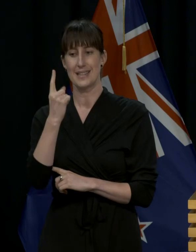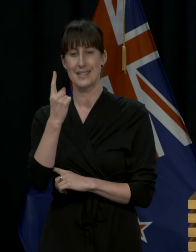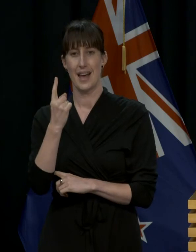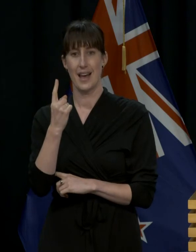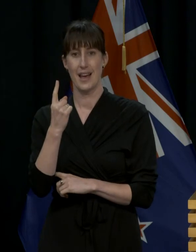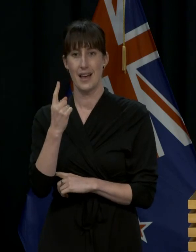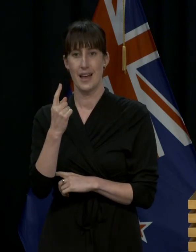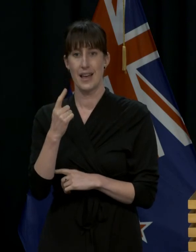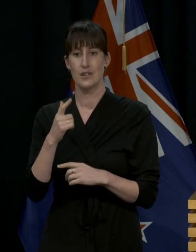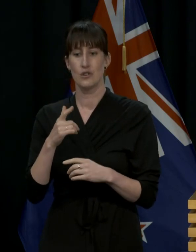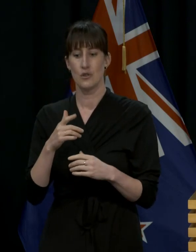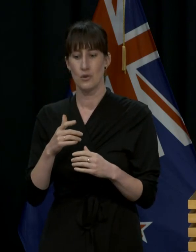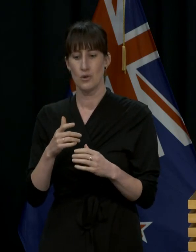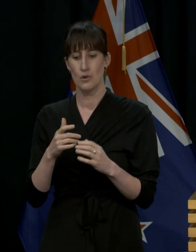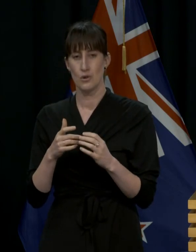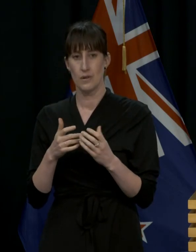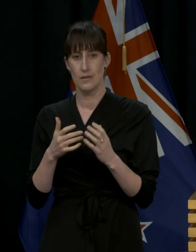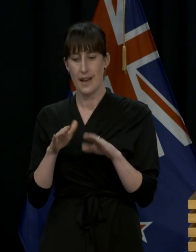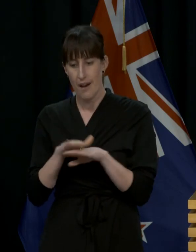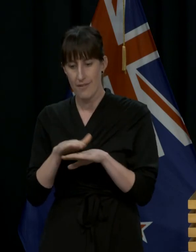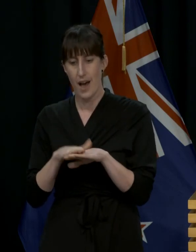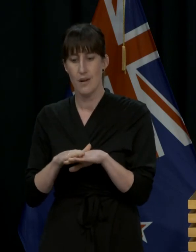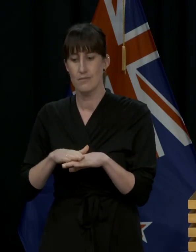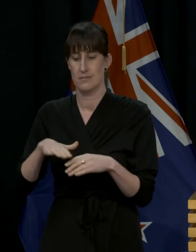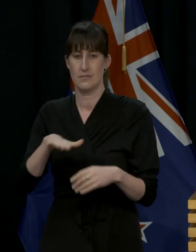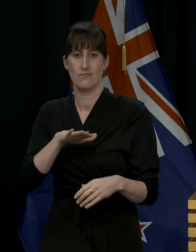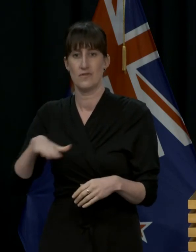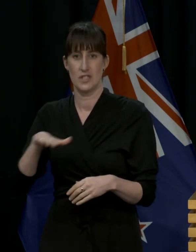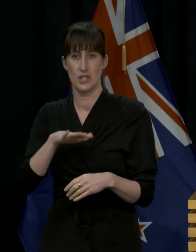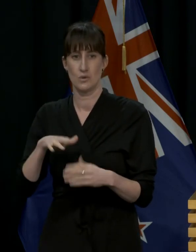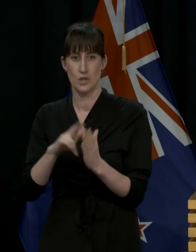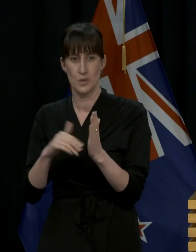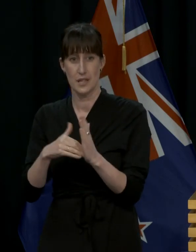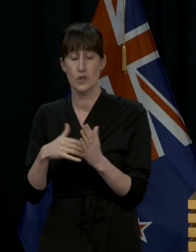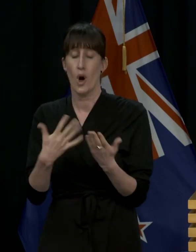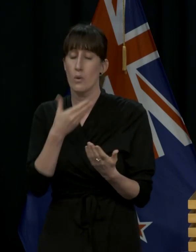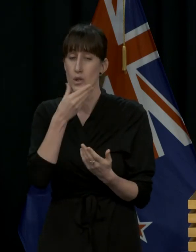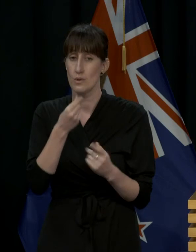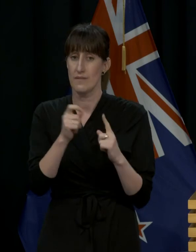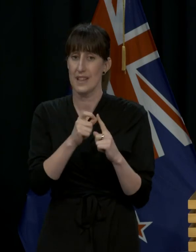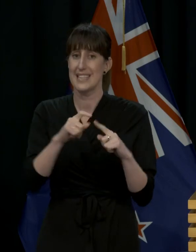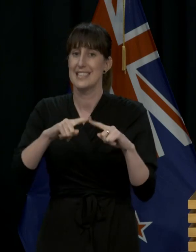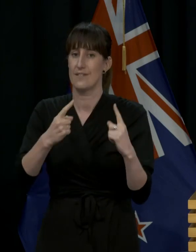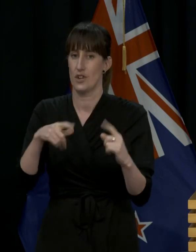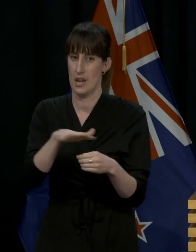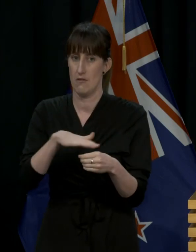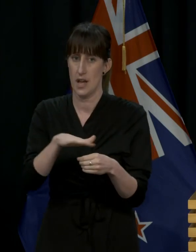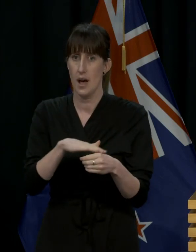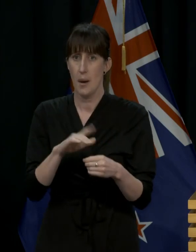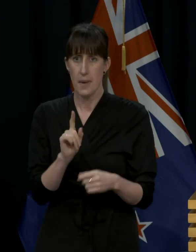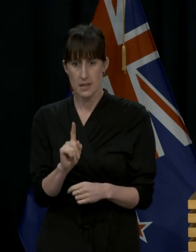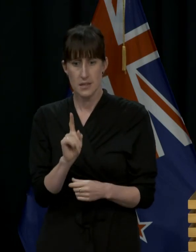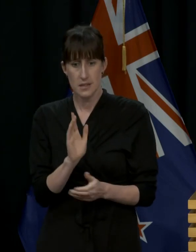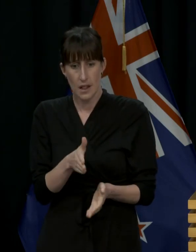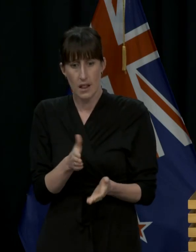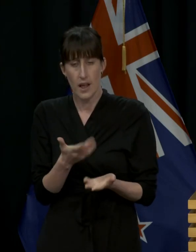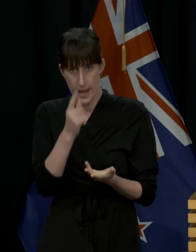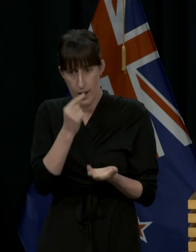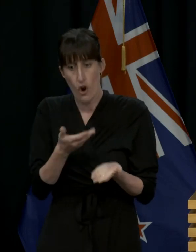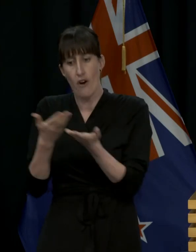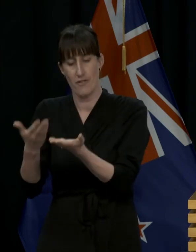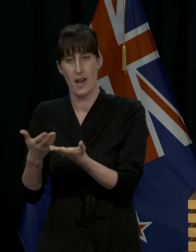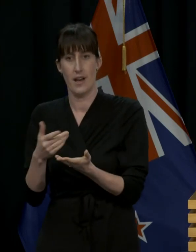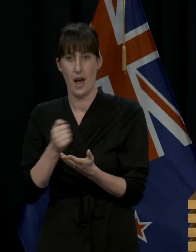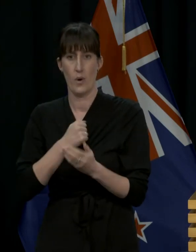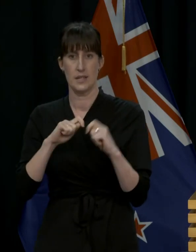in provincial New Zealand. And so this is why I'll be using him in other areas, but he does still have something to offer this team.